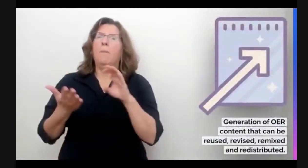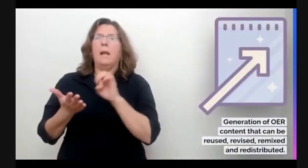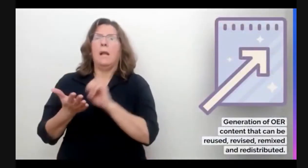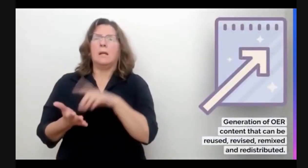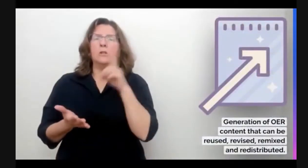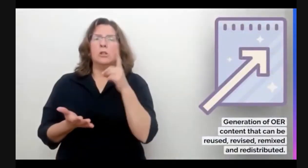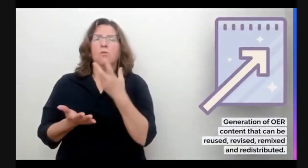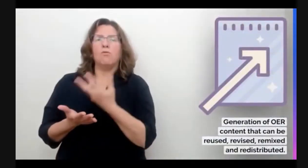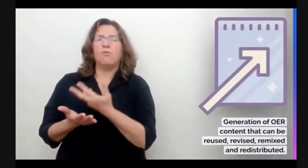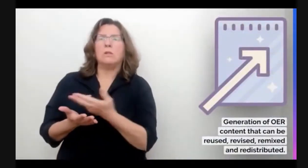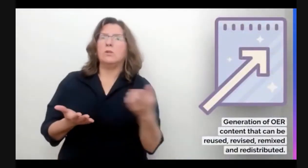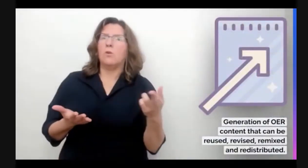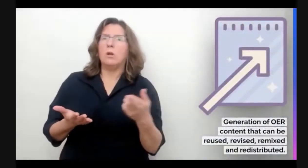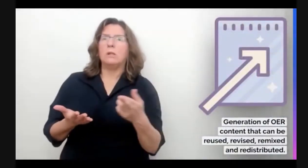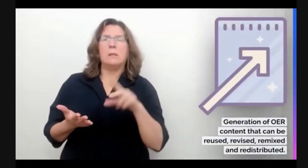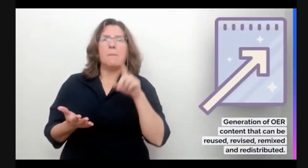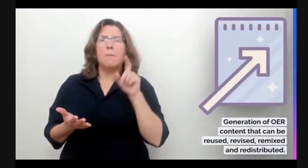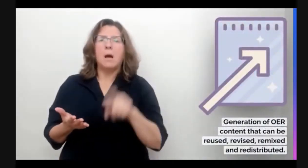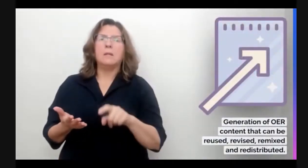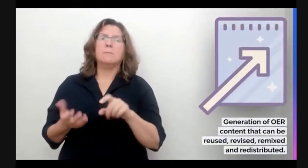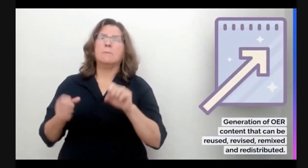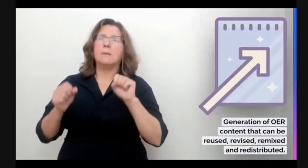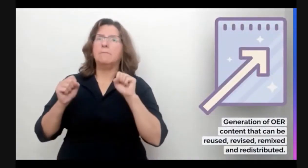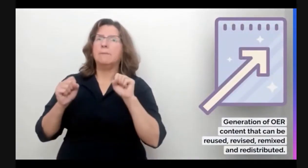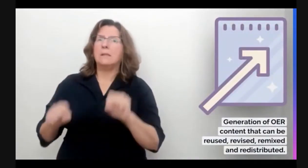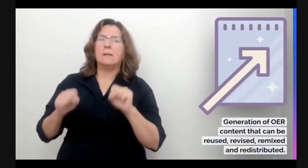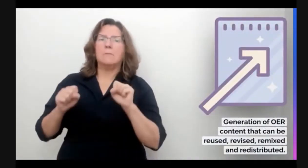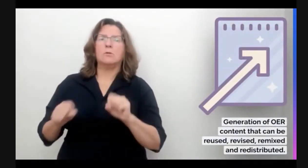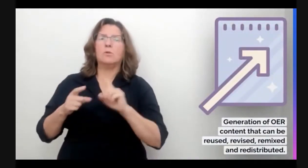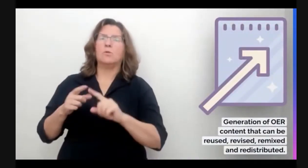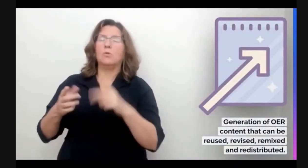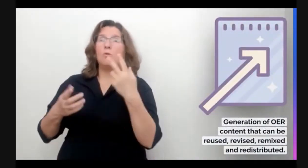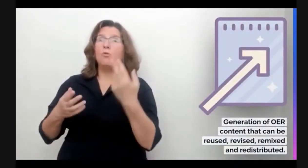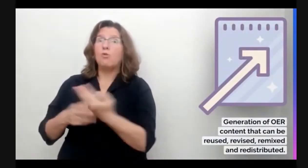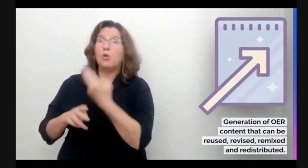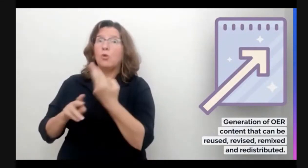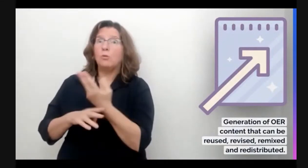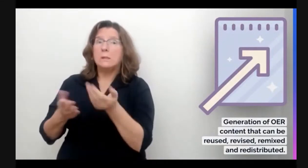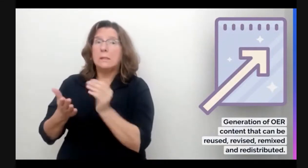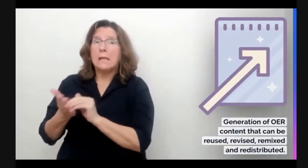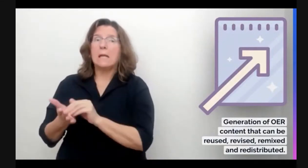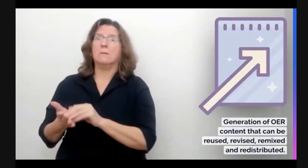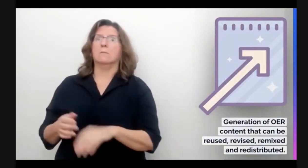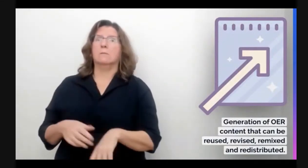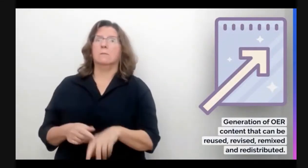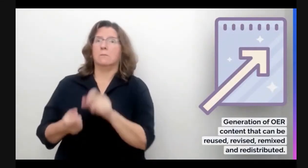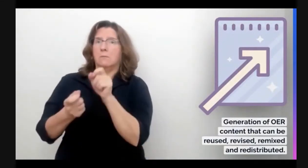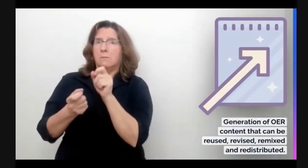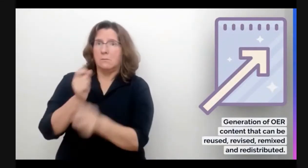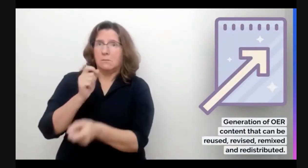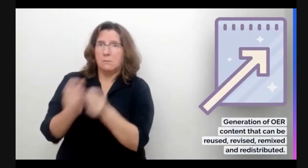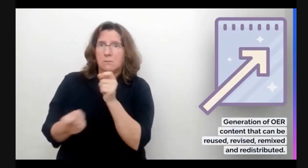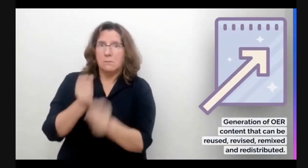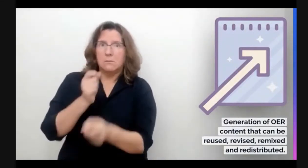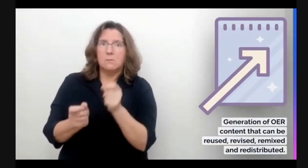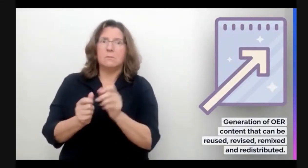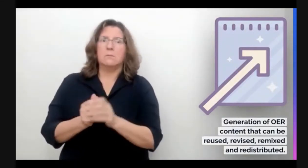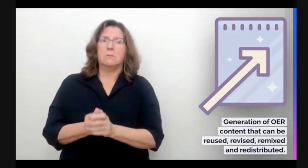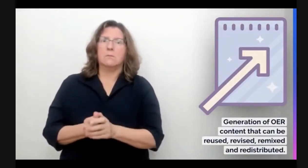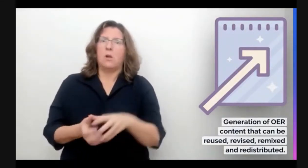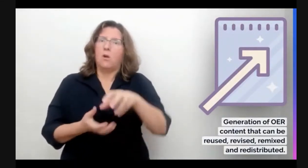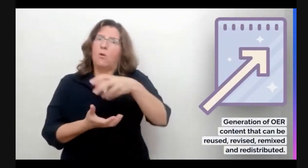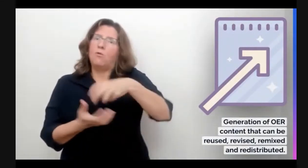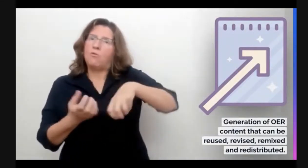In PressBooks, open educational resources can be generated, shared,